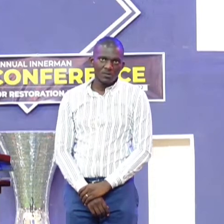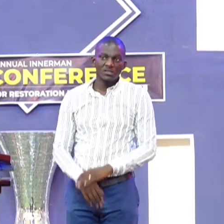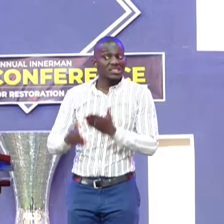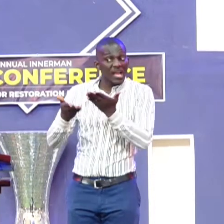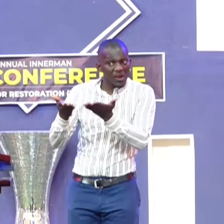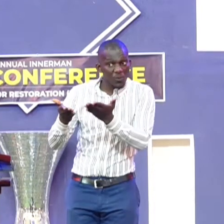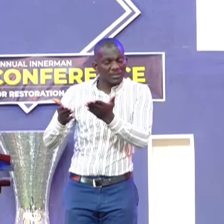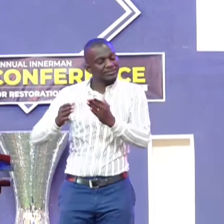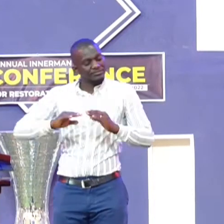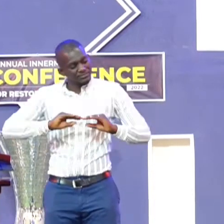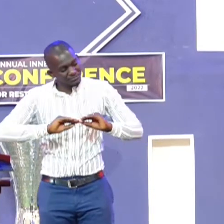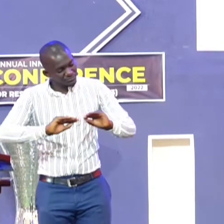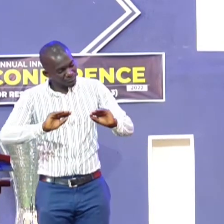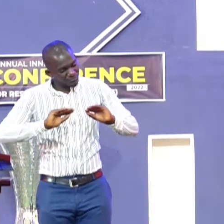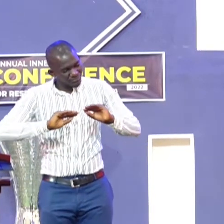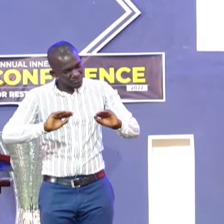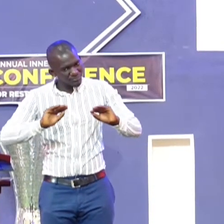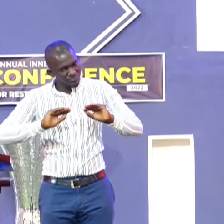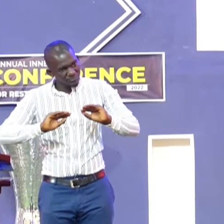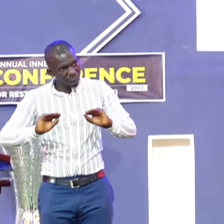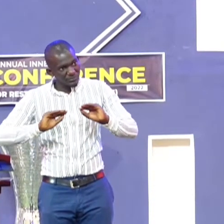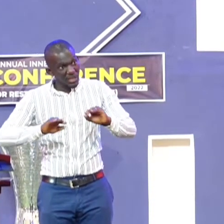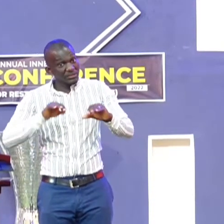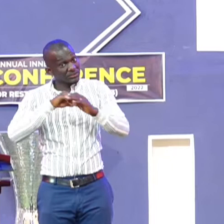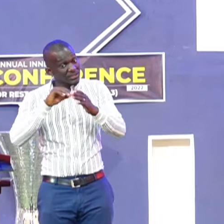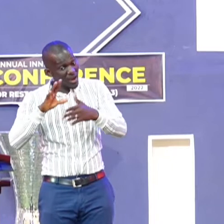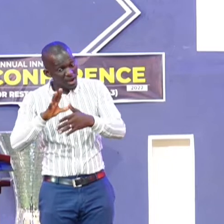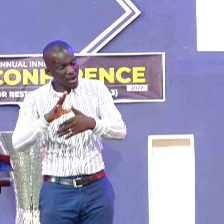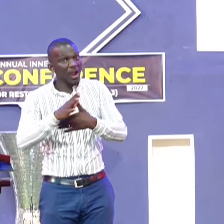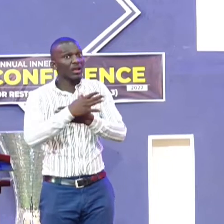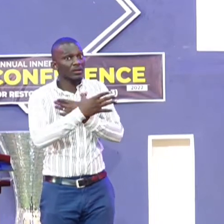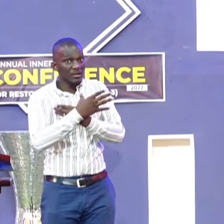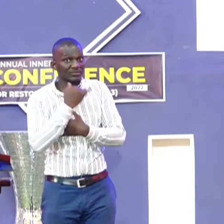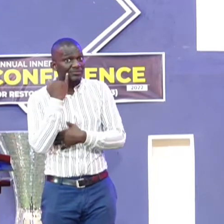sake. There were teachings. It was custom